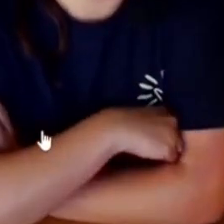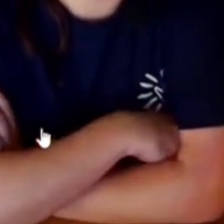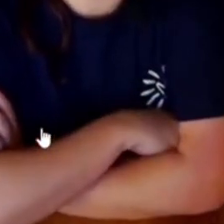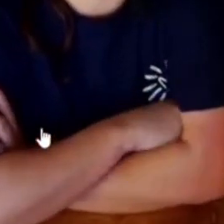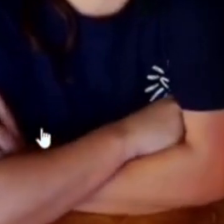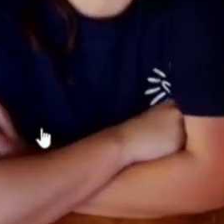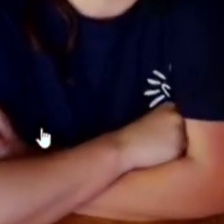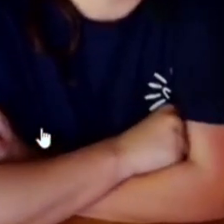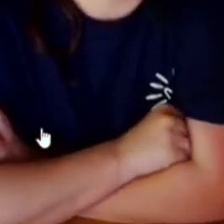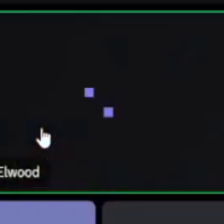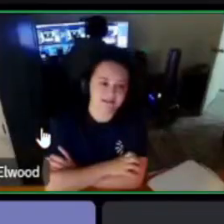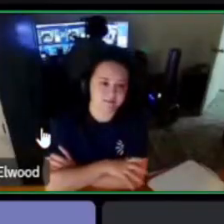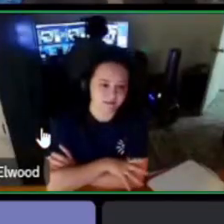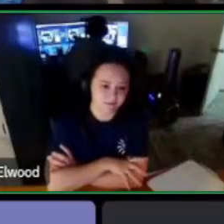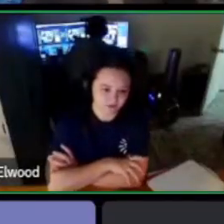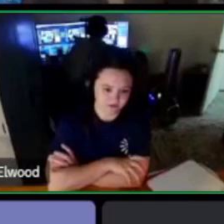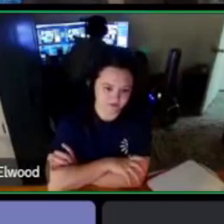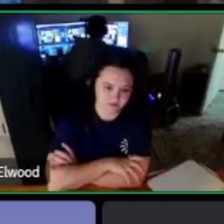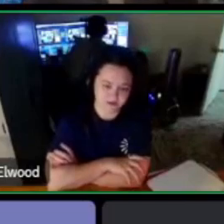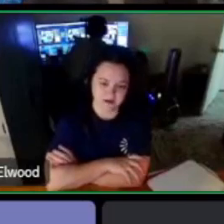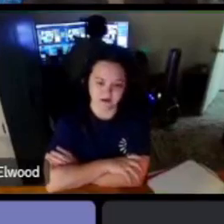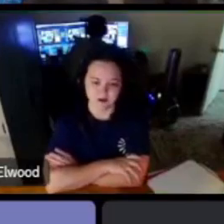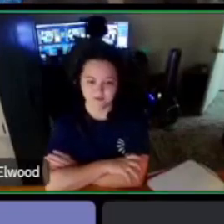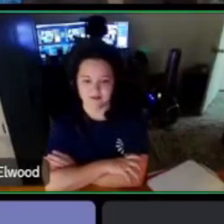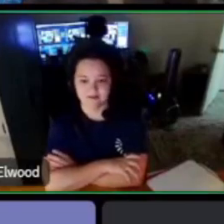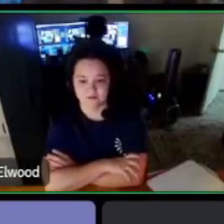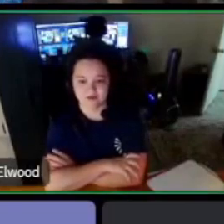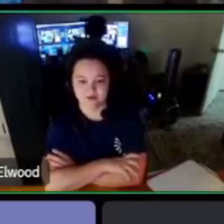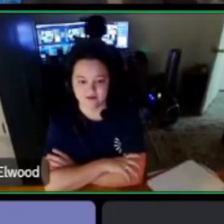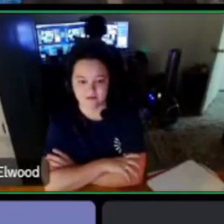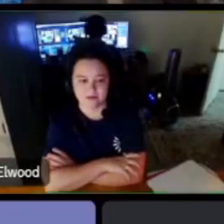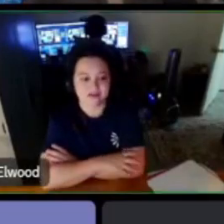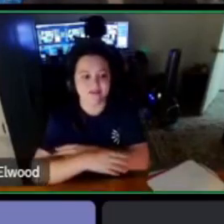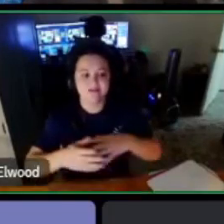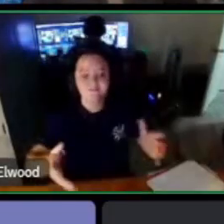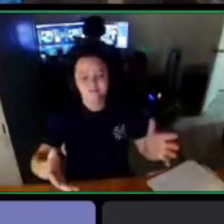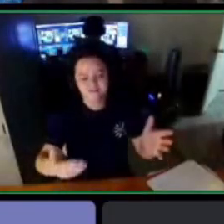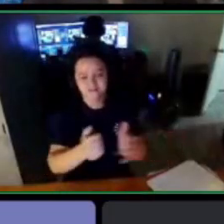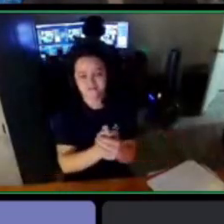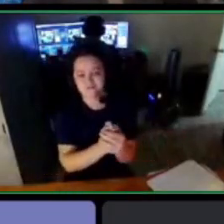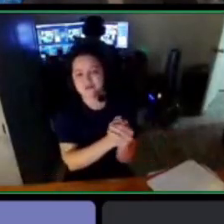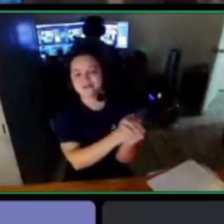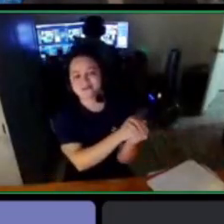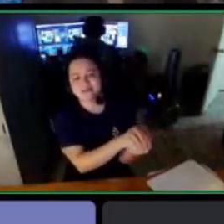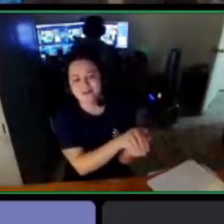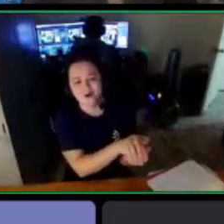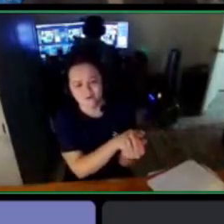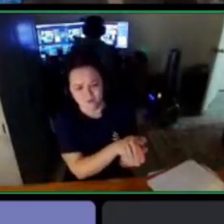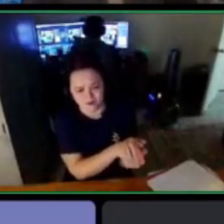Whenever we think about the context that is being put in, and then we get, for instance, we get a really long